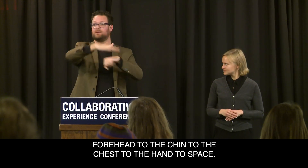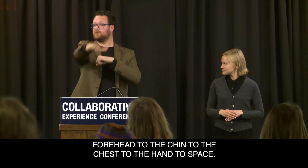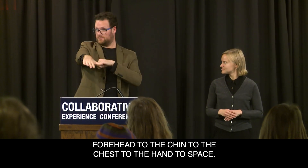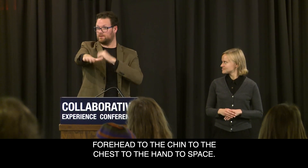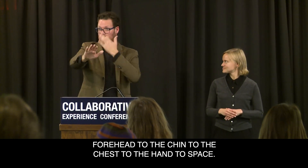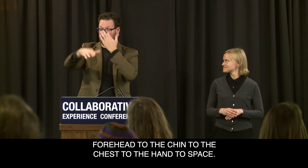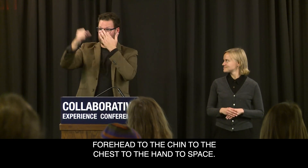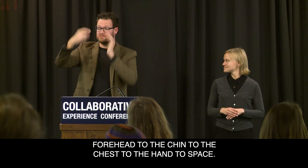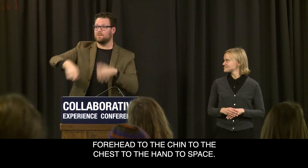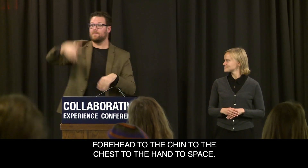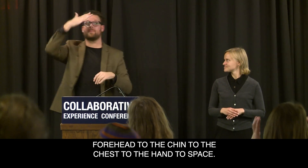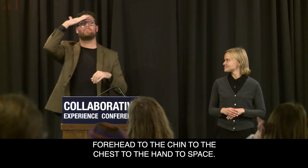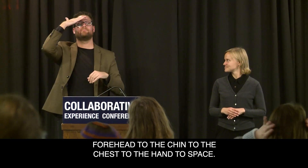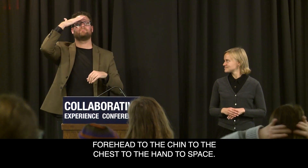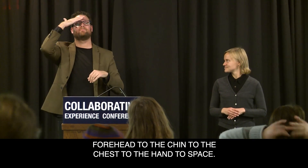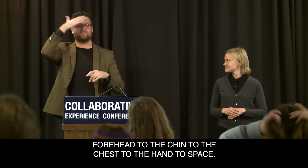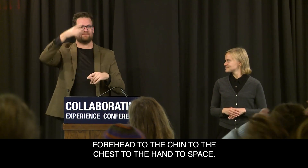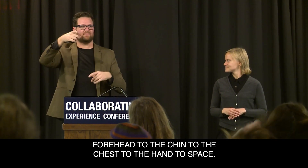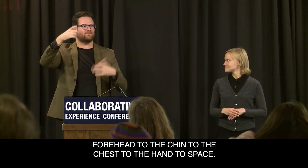to the chin, to the chest, to the hand, to space.